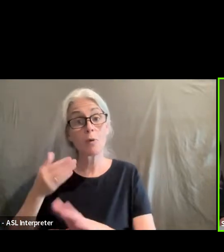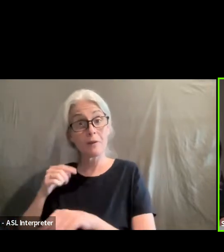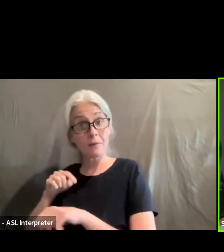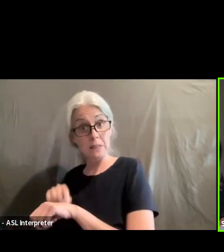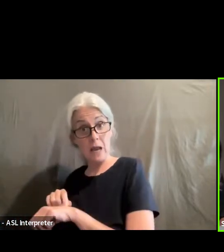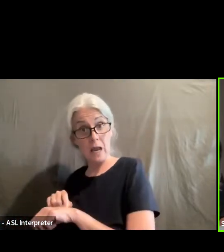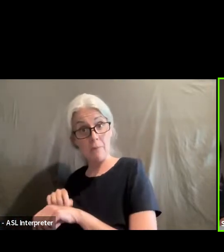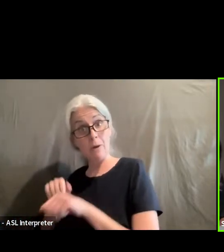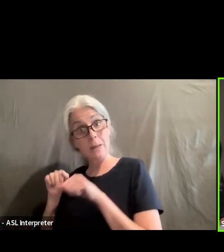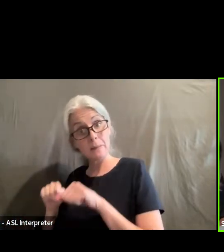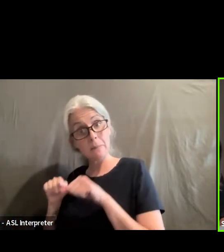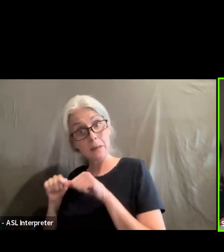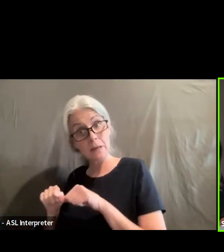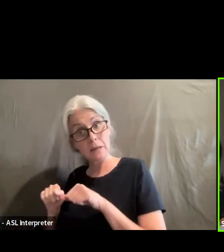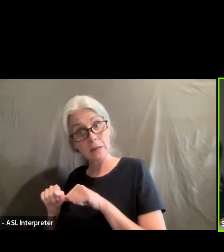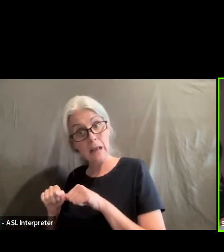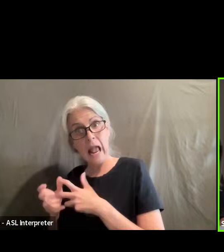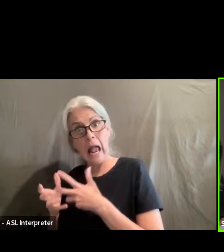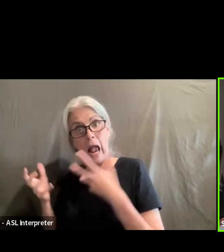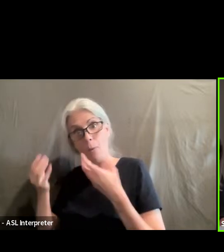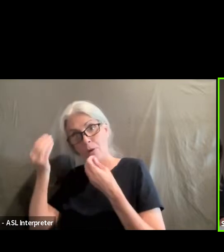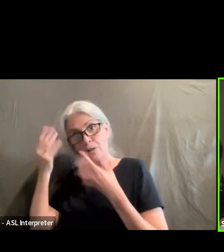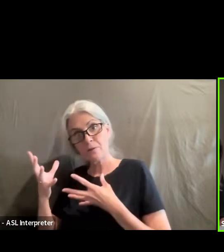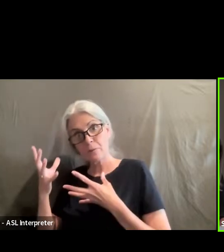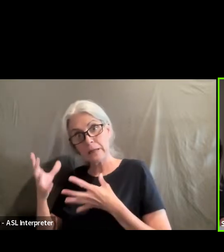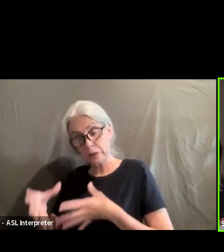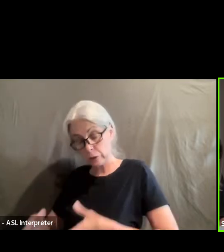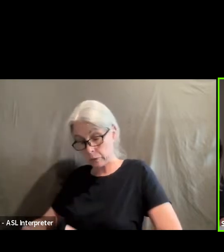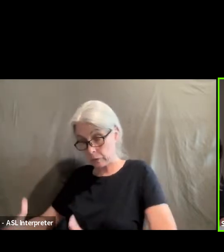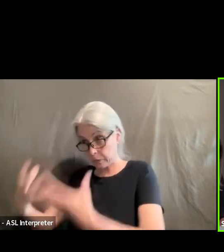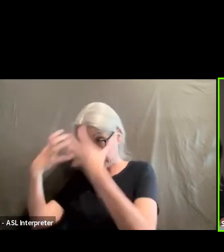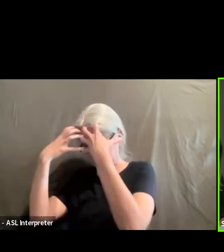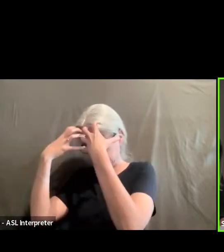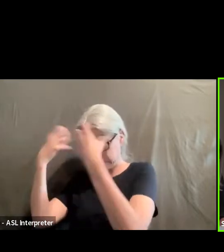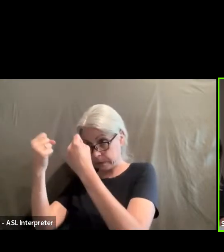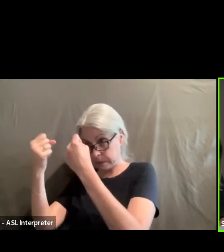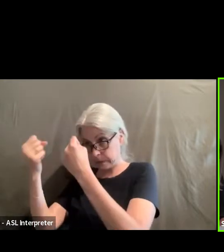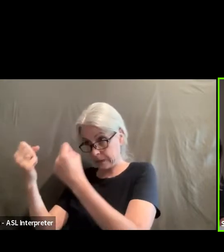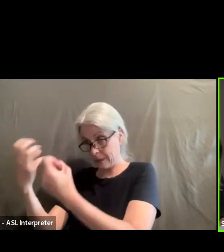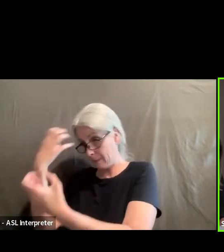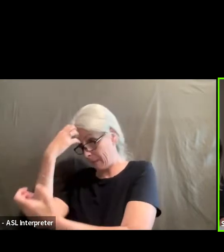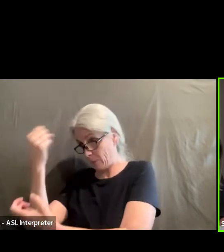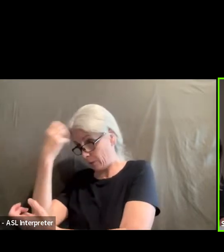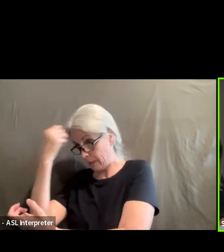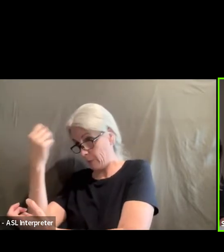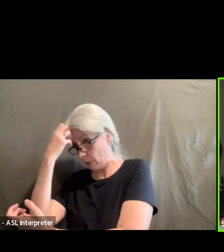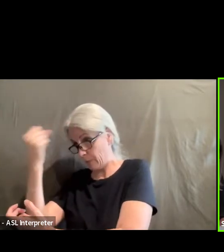the ability just to, how much information can you have in your brain, right? And then just bring